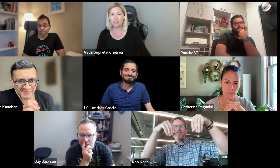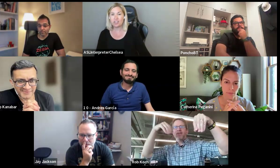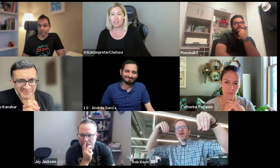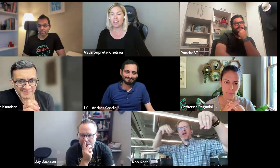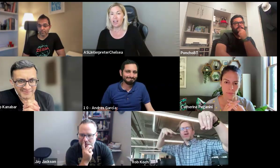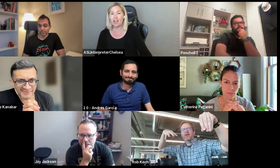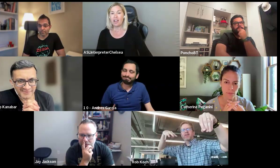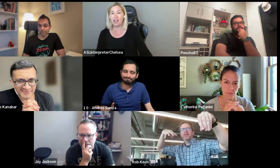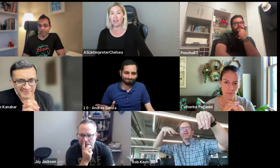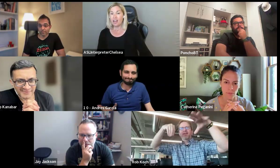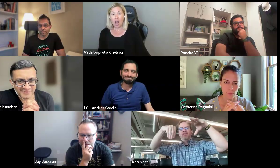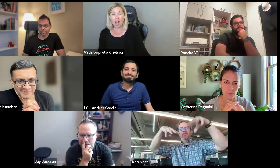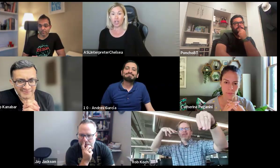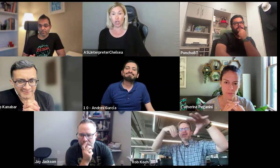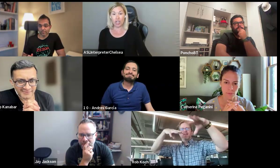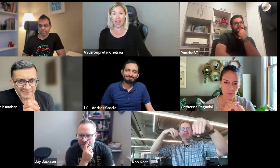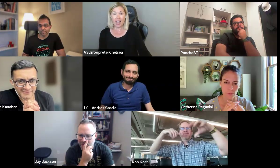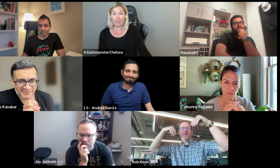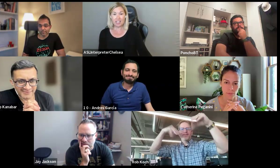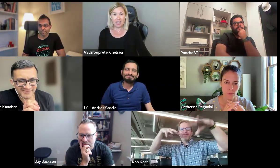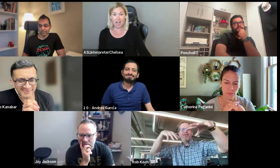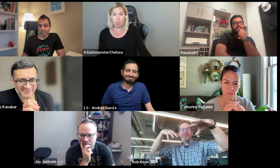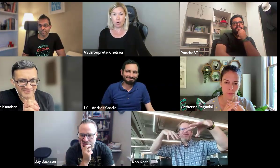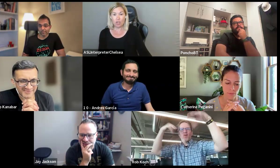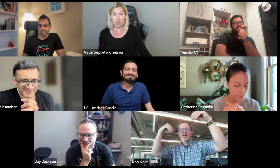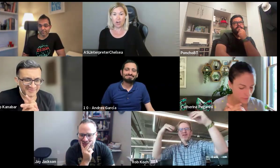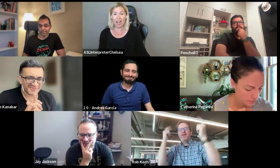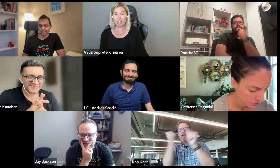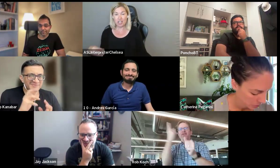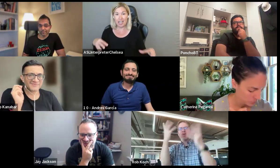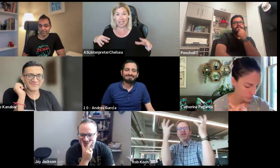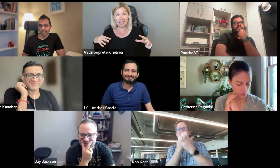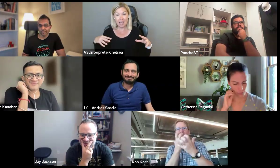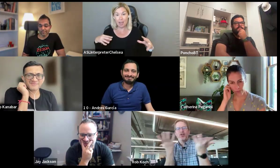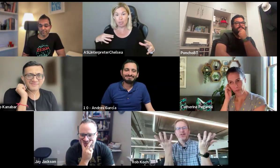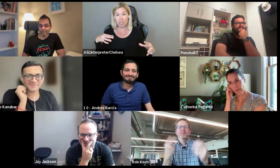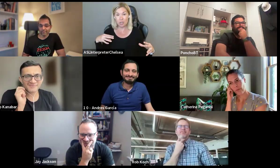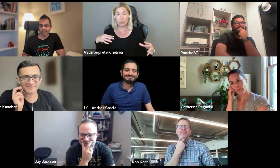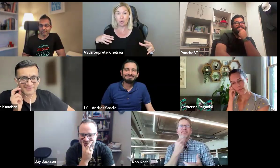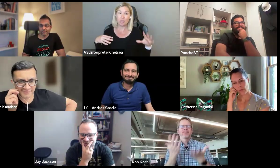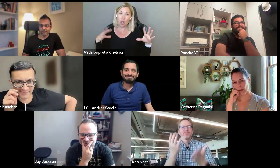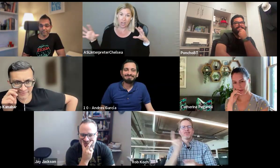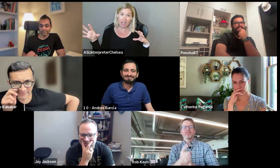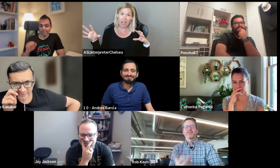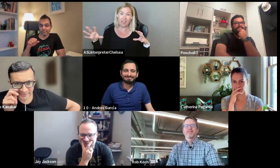there's not good AV setup where they're actually able to darken and